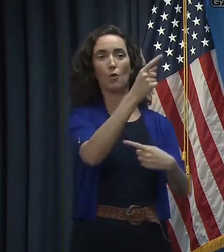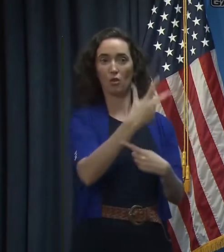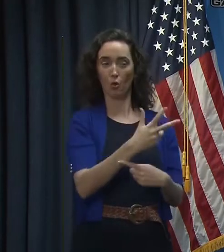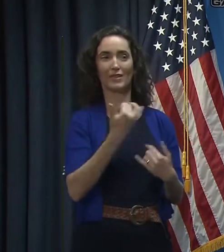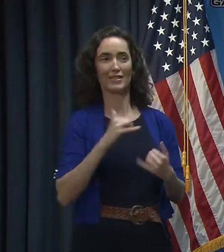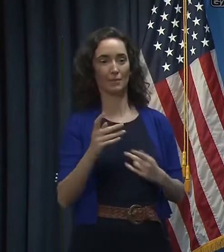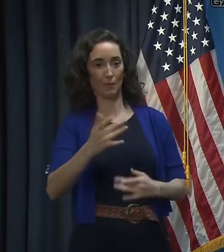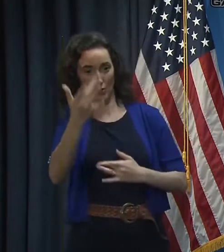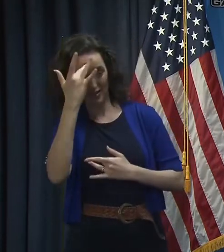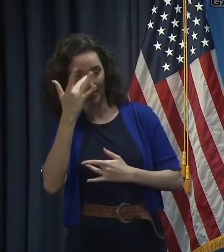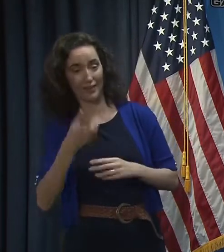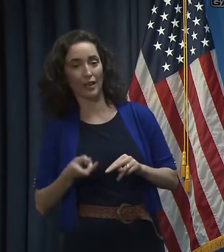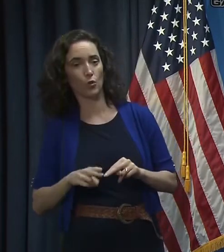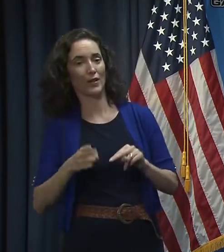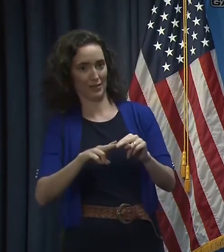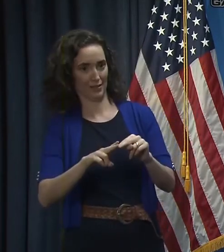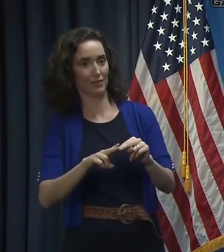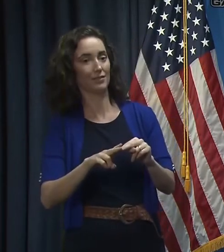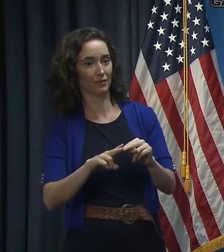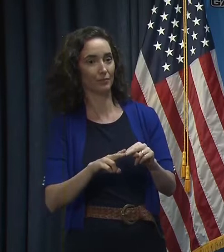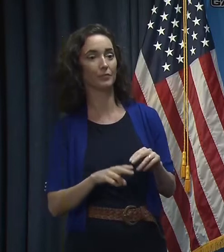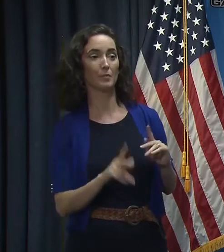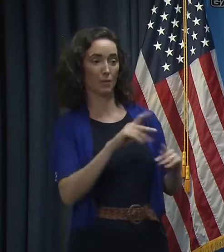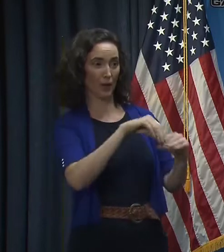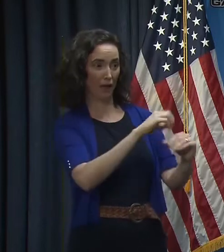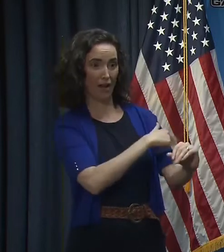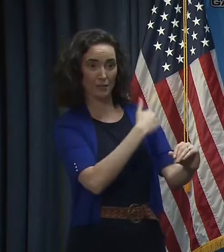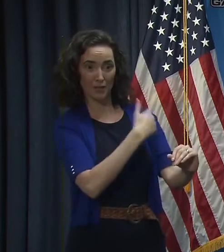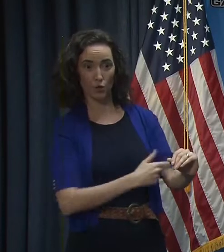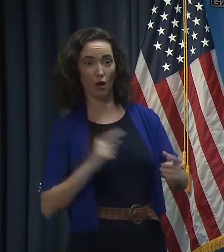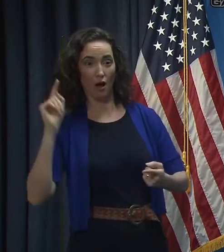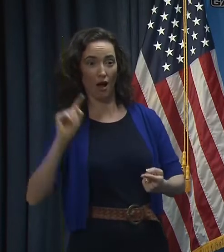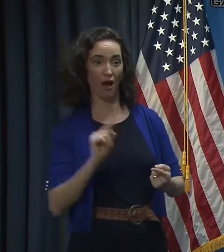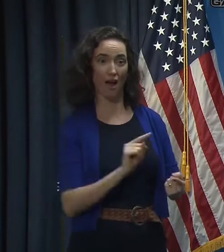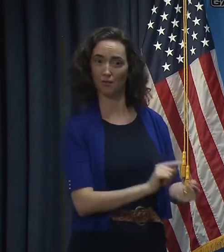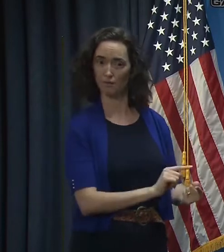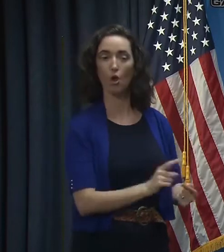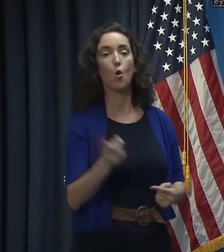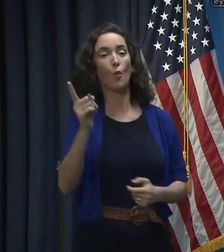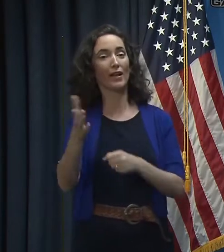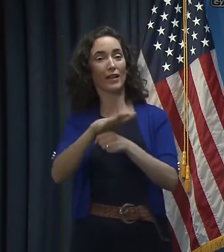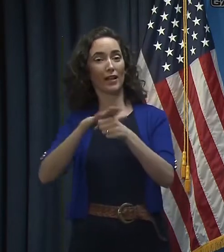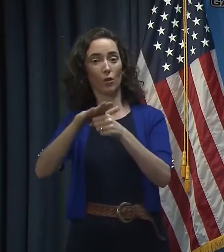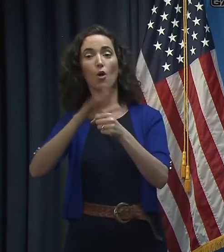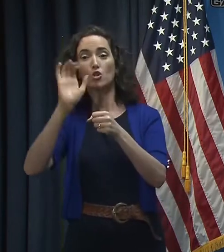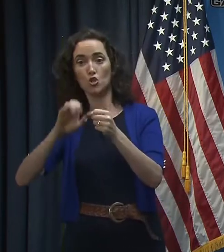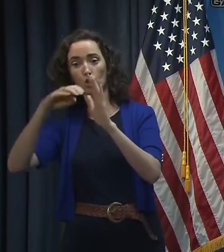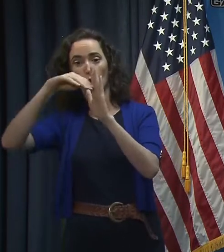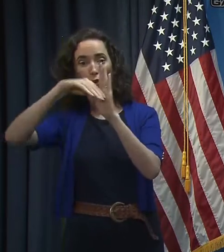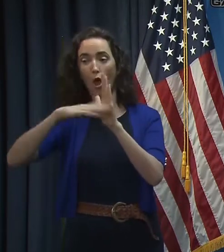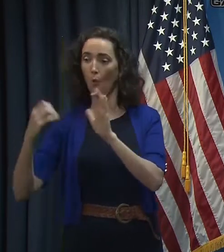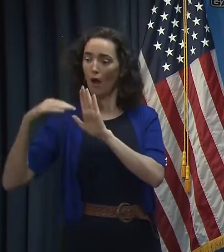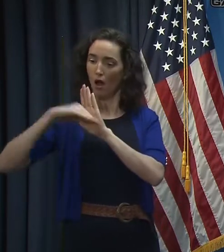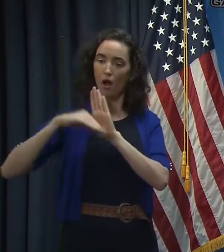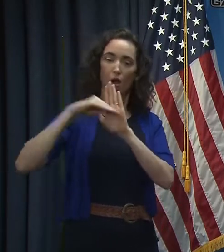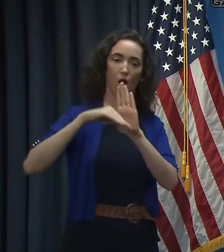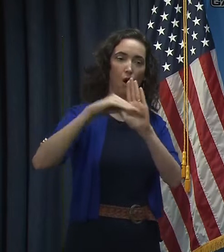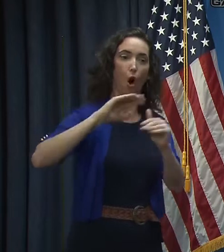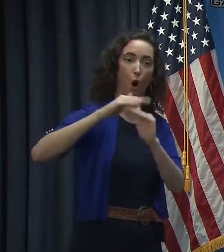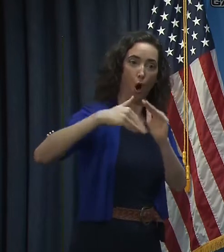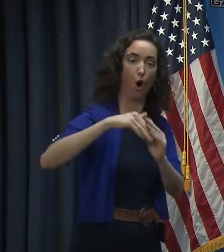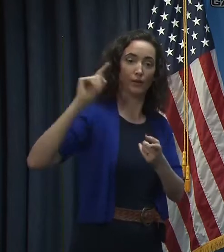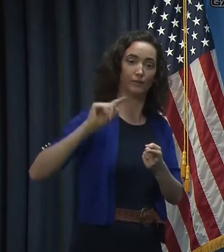counts. And one of those regions has actually plateaued rather than going down. With respect to hospitalizations, 2